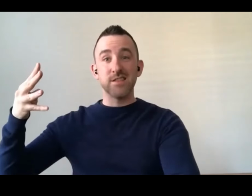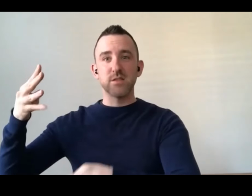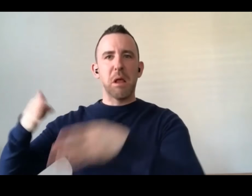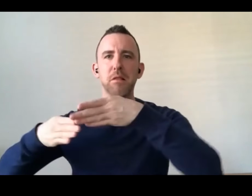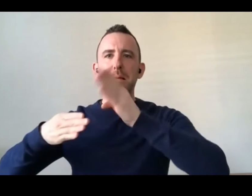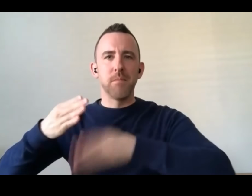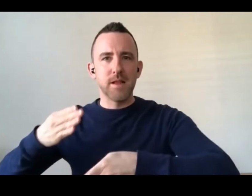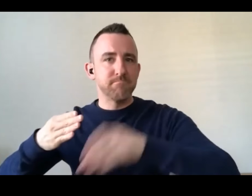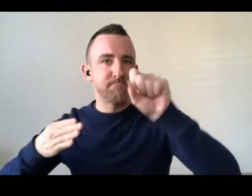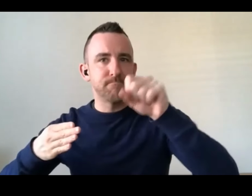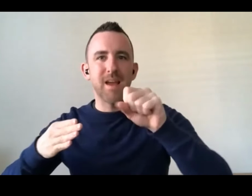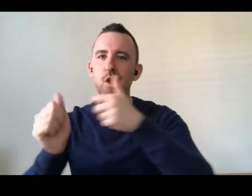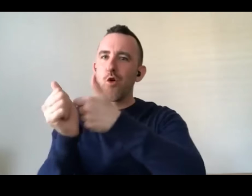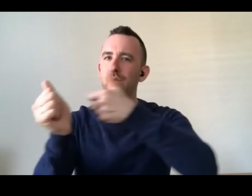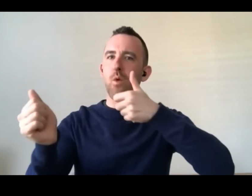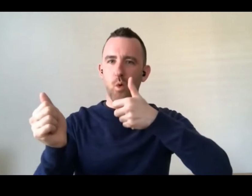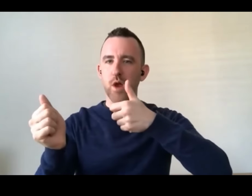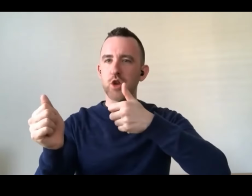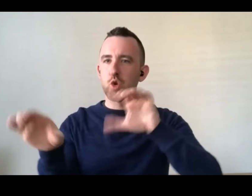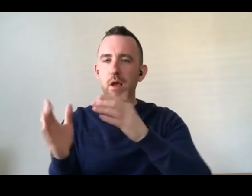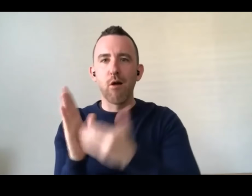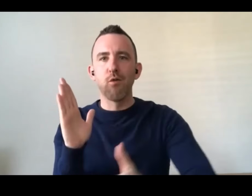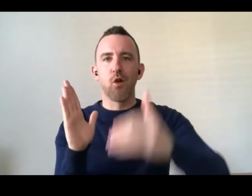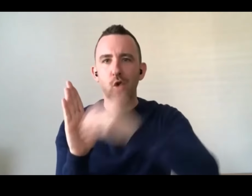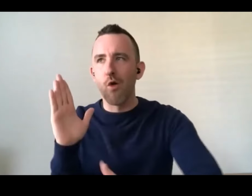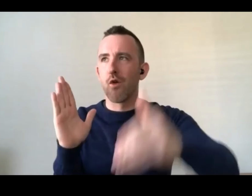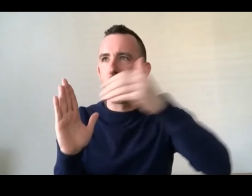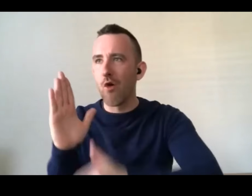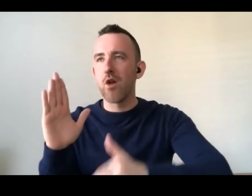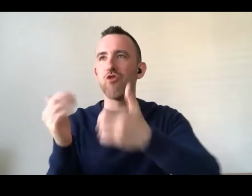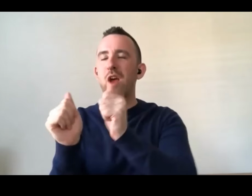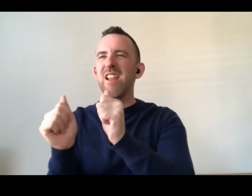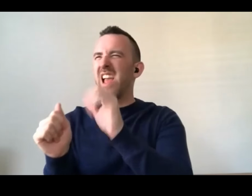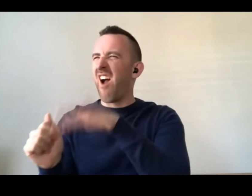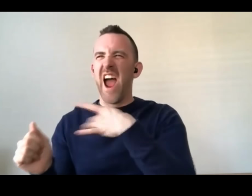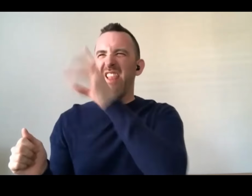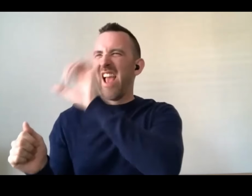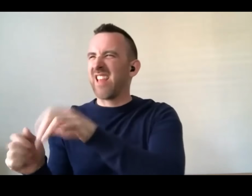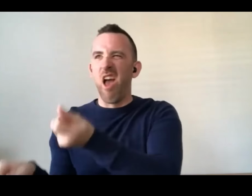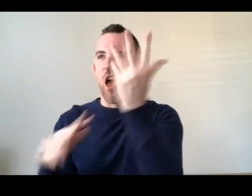know, doing them over and over again, doing things that are